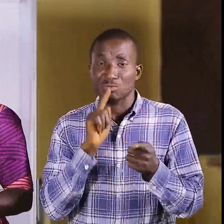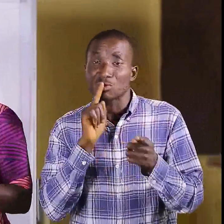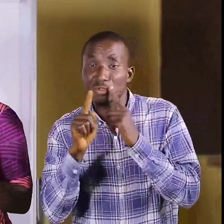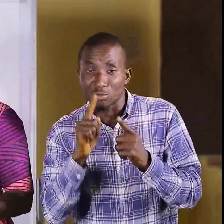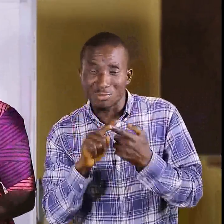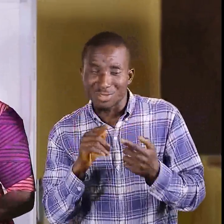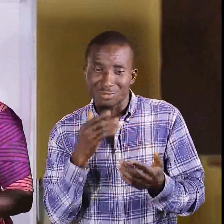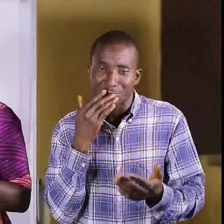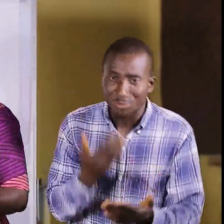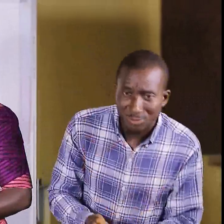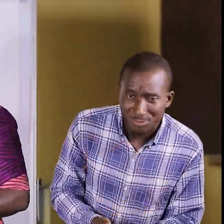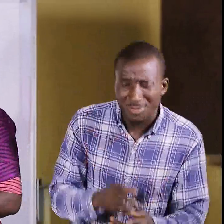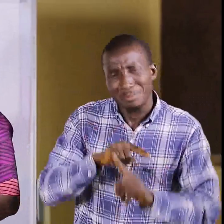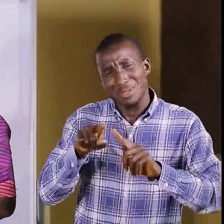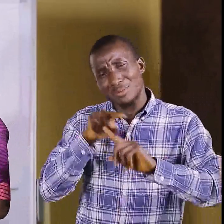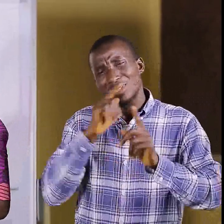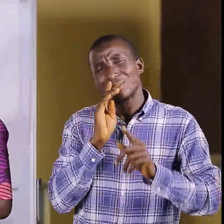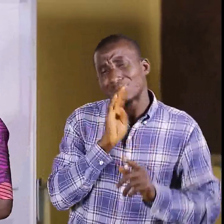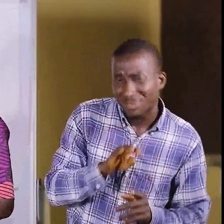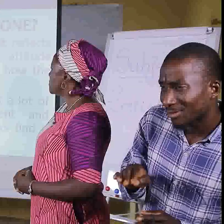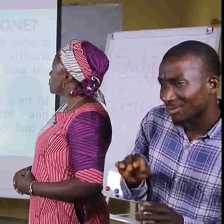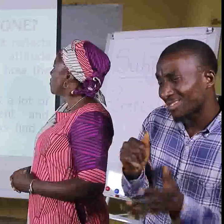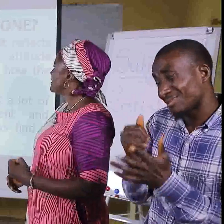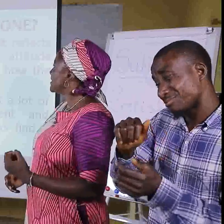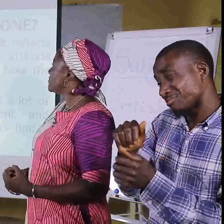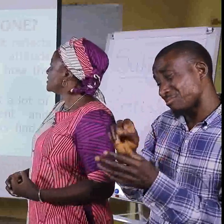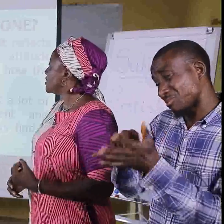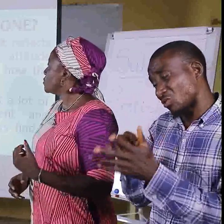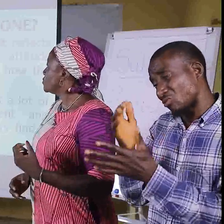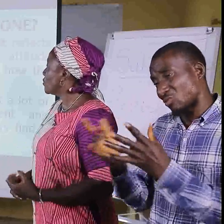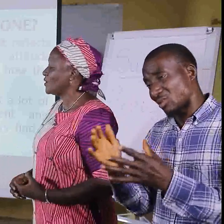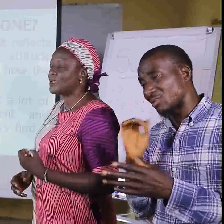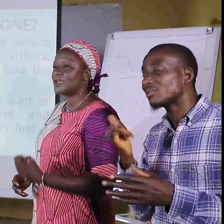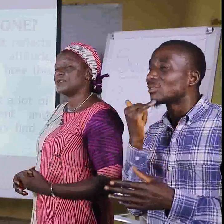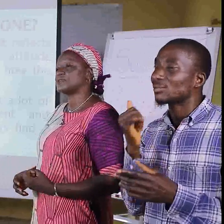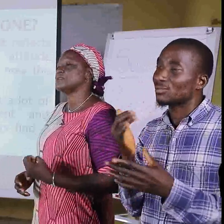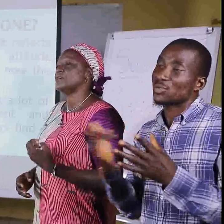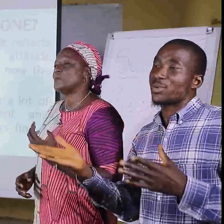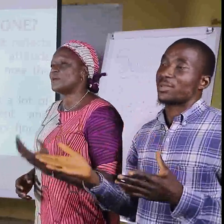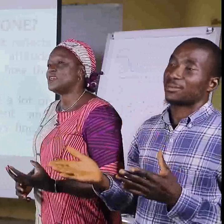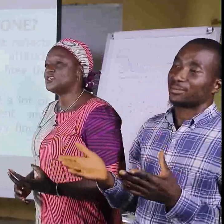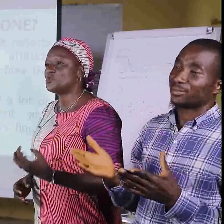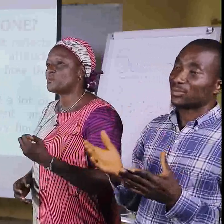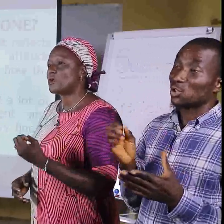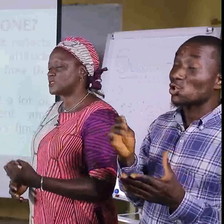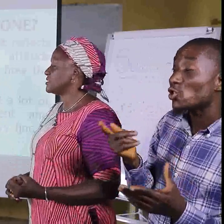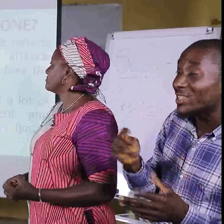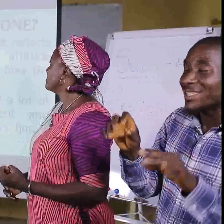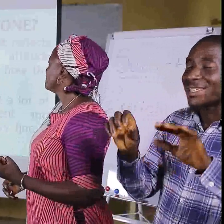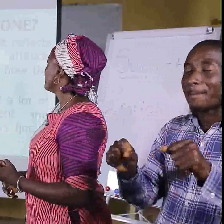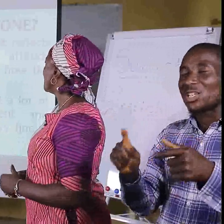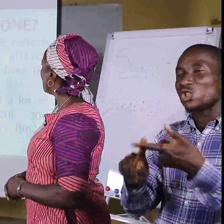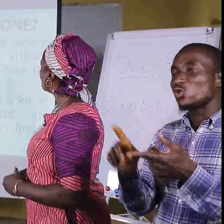when the tone is harsh, it means something else is wrong somewhere. So what determines a good tone is my ability to be